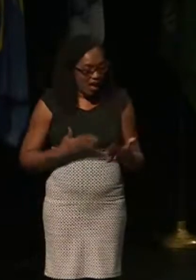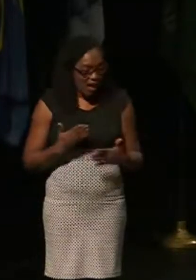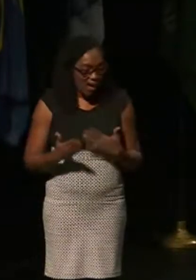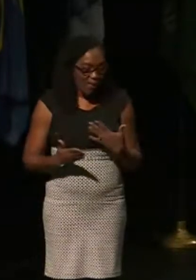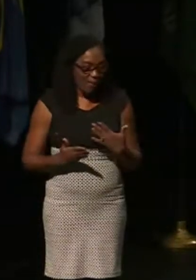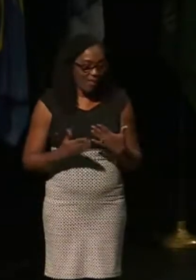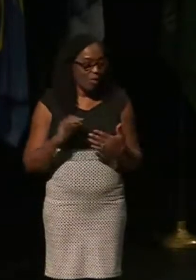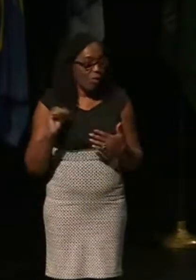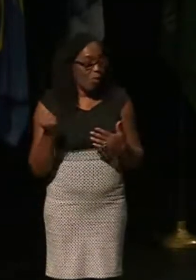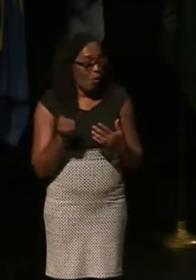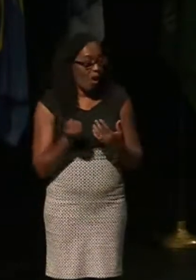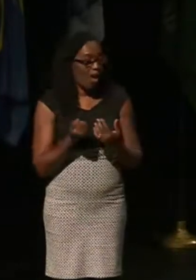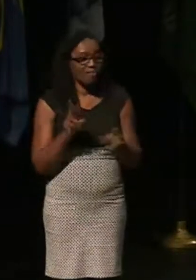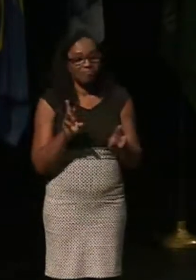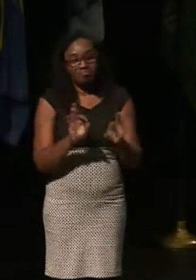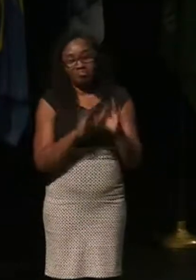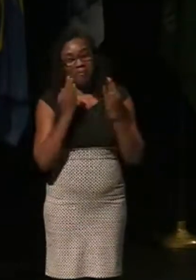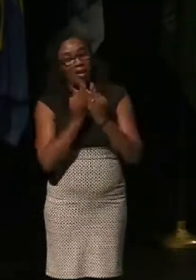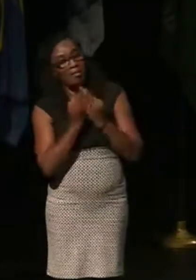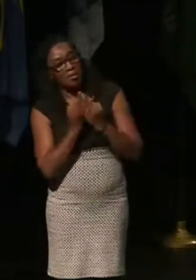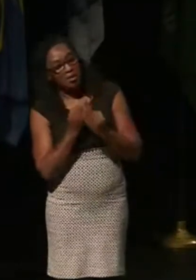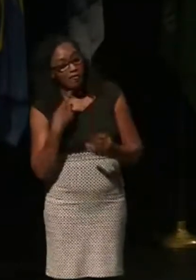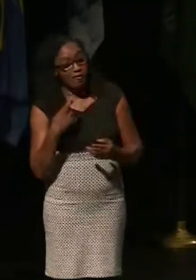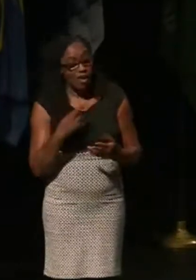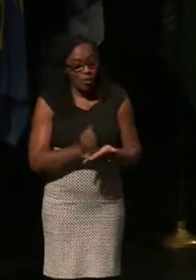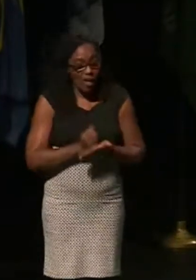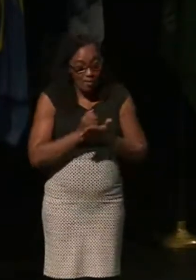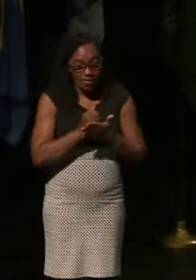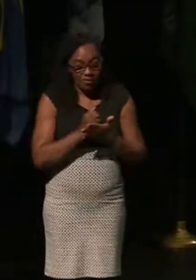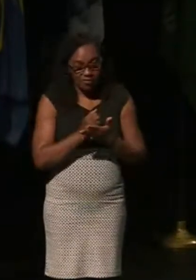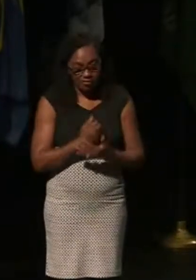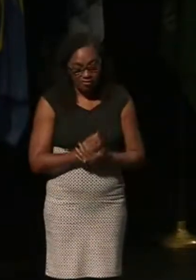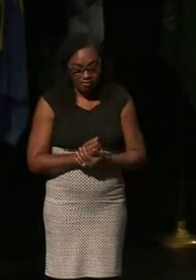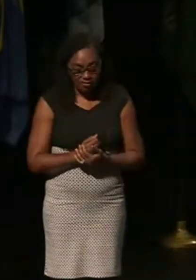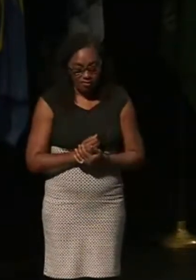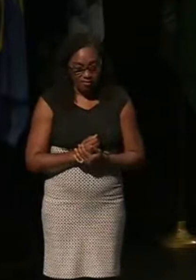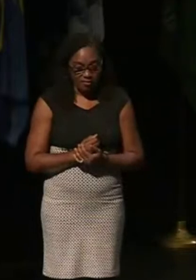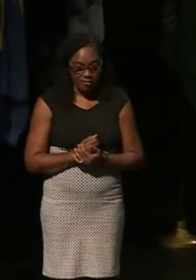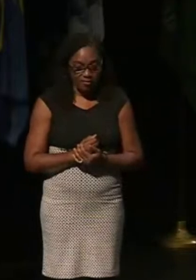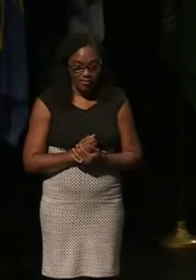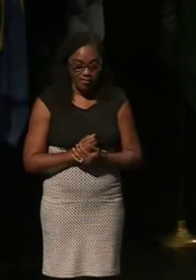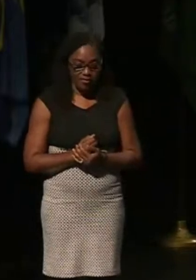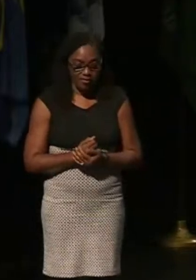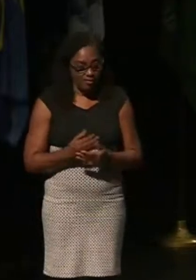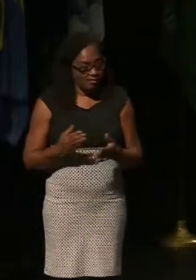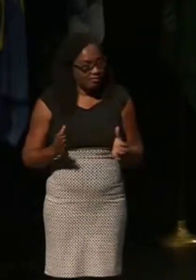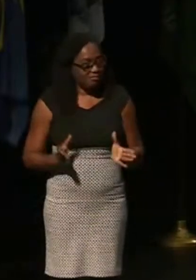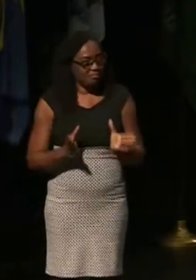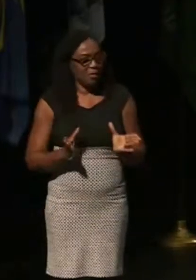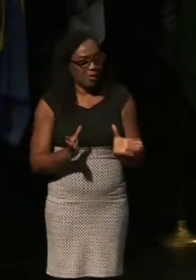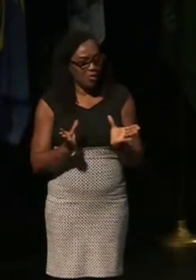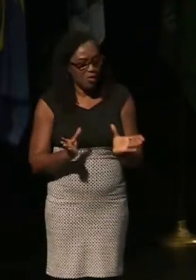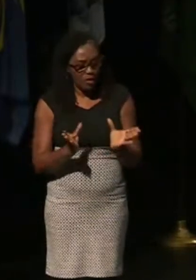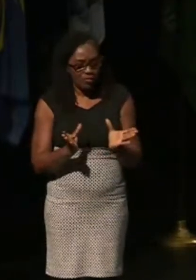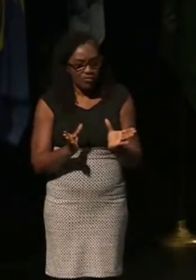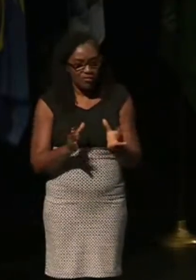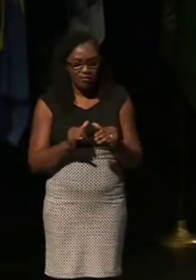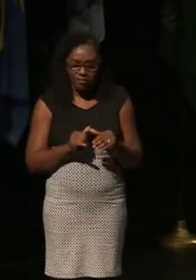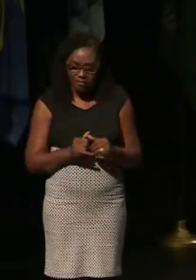along the way. It is my duty to inspire confidence in our graduates, to encourage you to be more than a mere